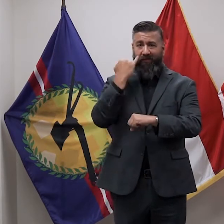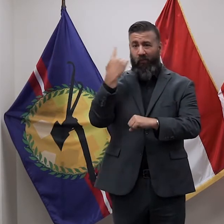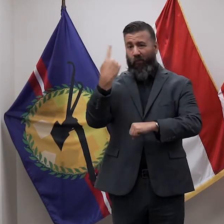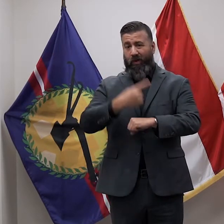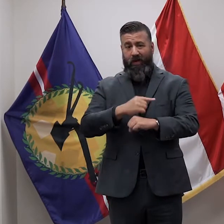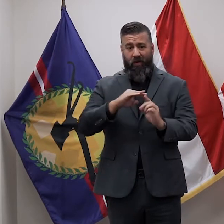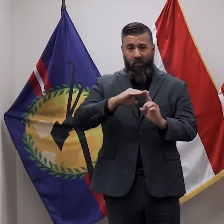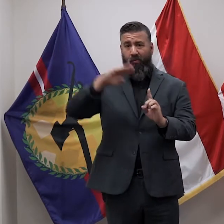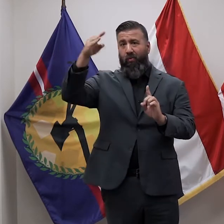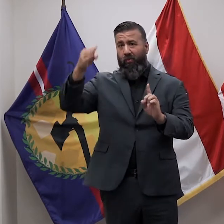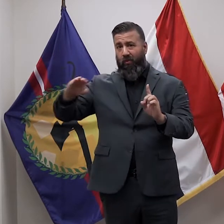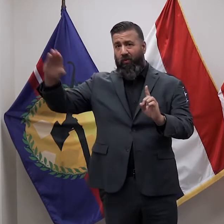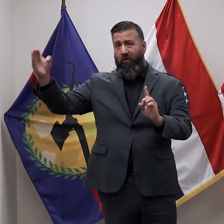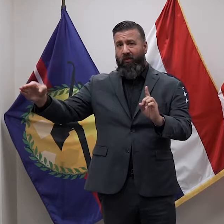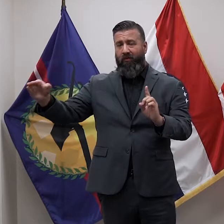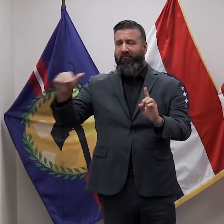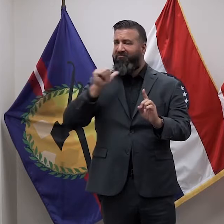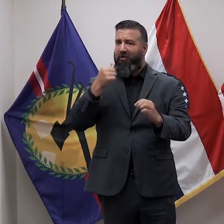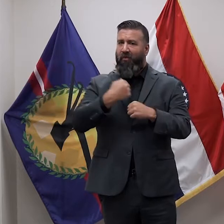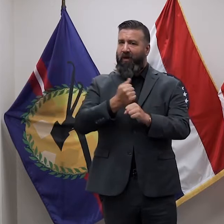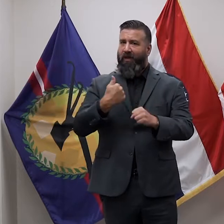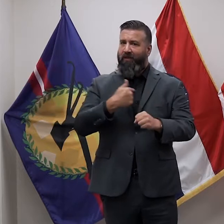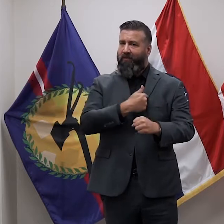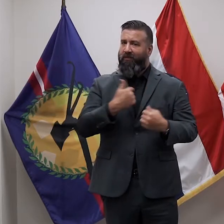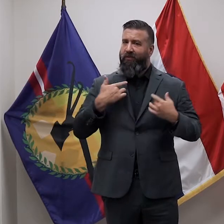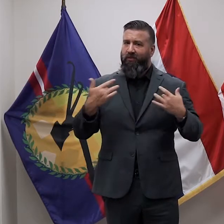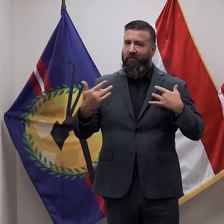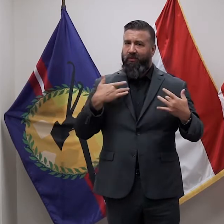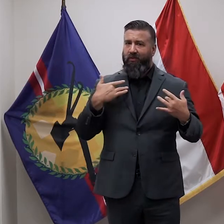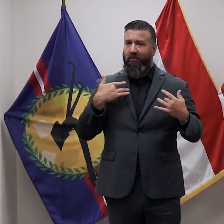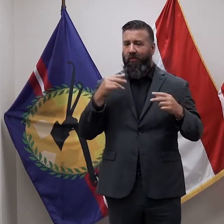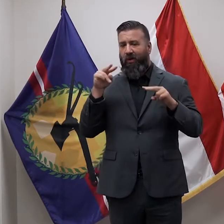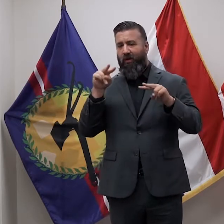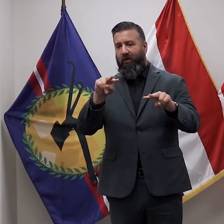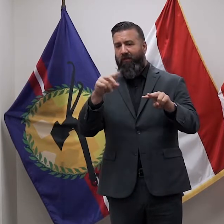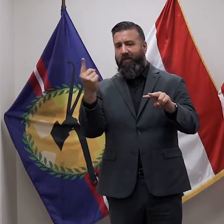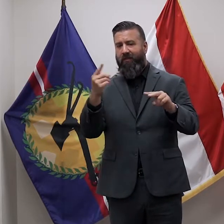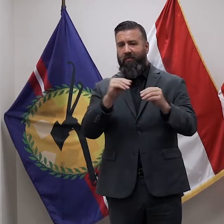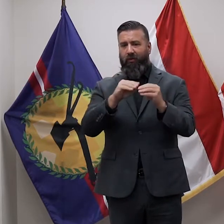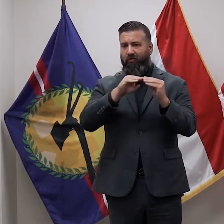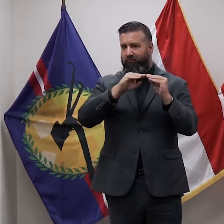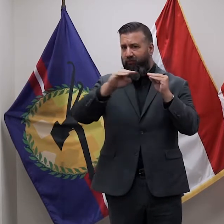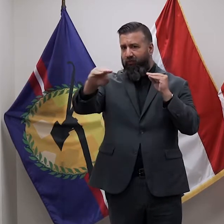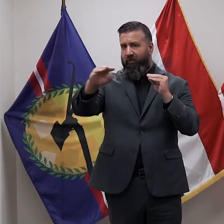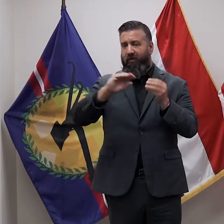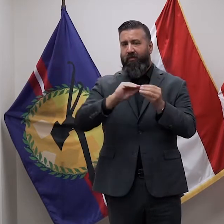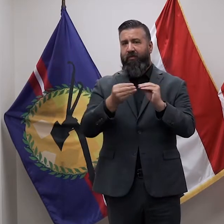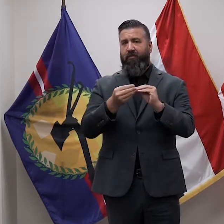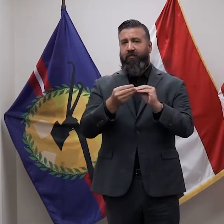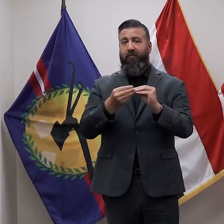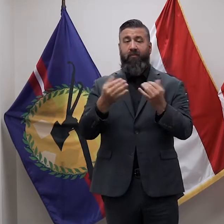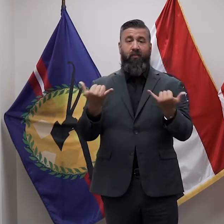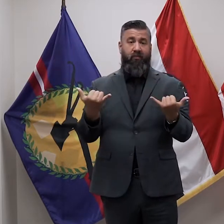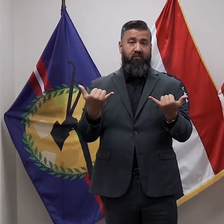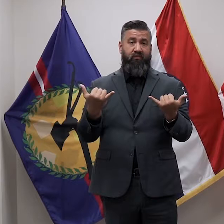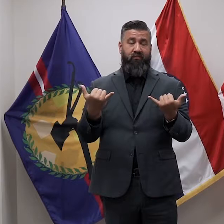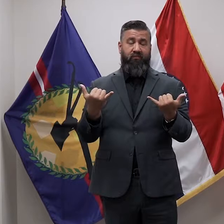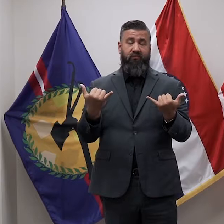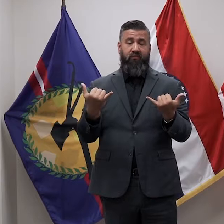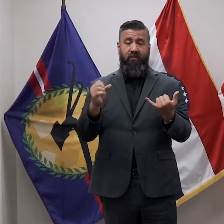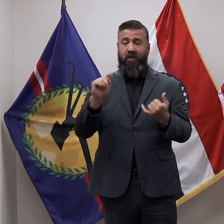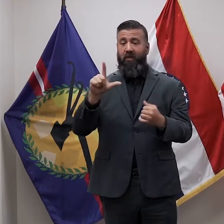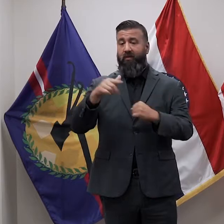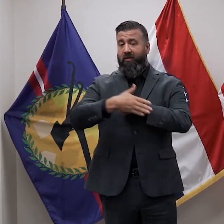doesn't make us concerned one way or the other. We look for something that actually smooths out those numbers. So right now, St. Louis County is